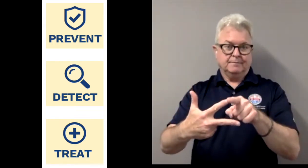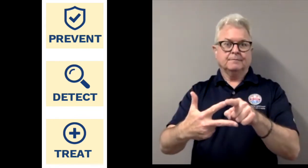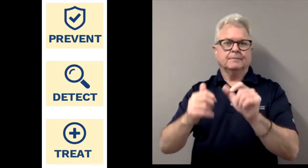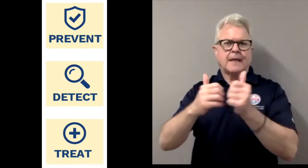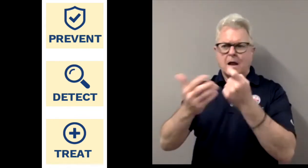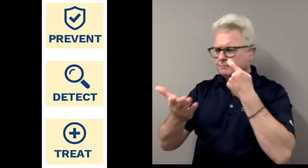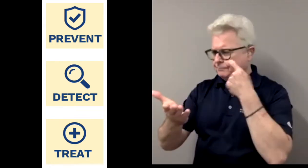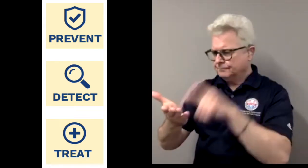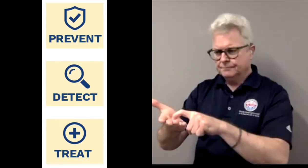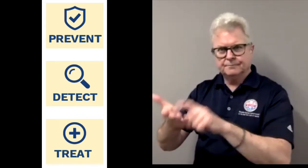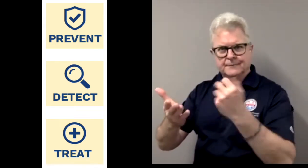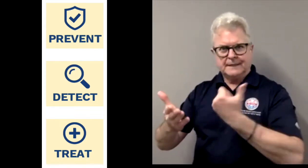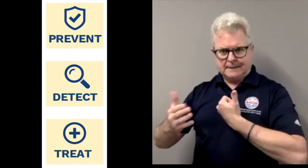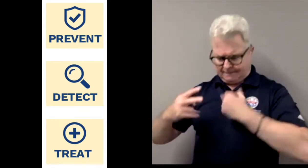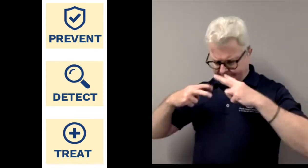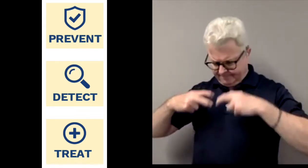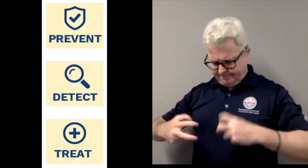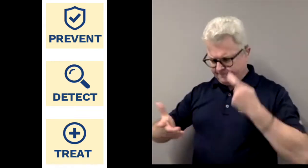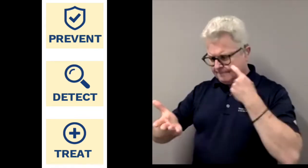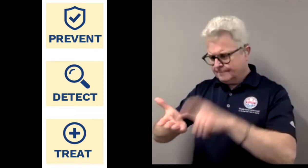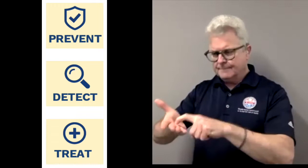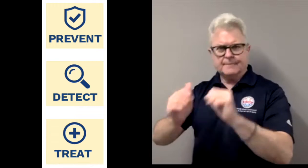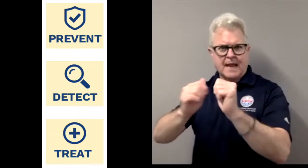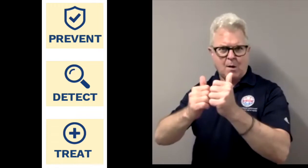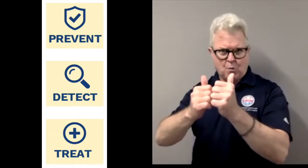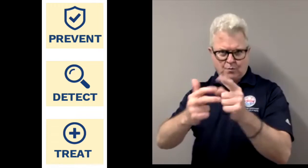And the second category is detection.